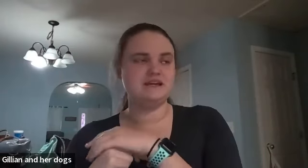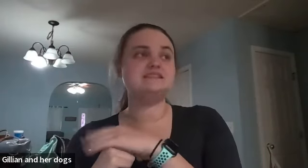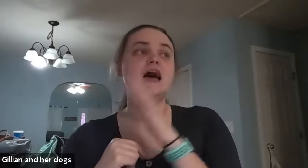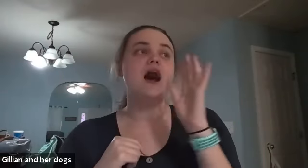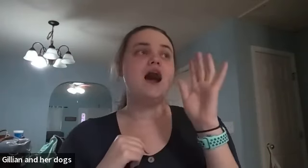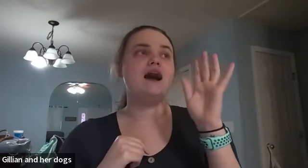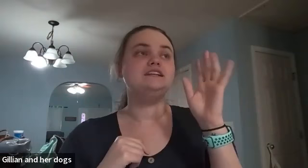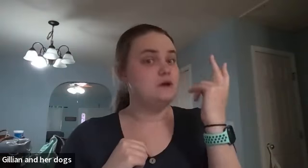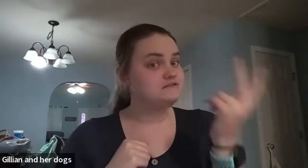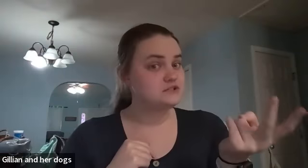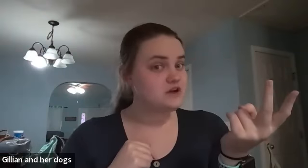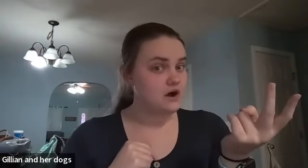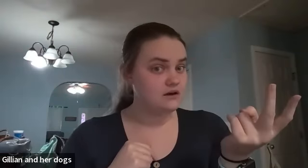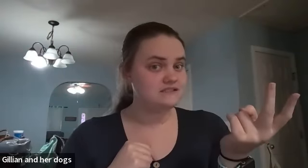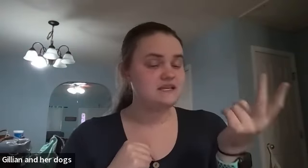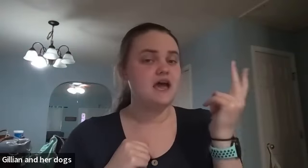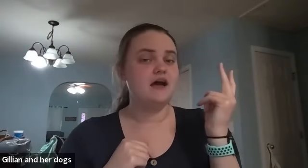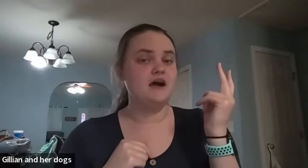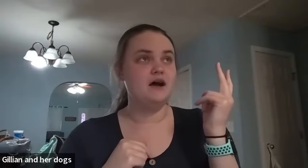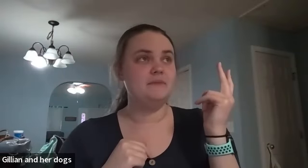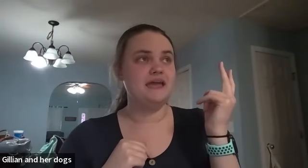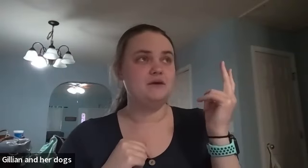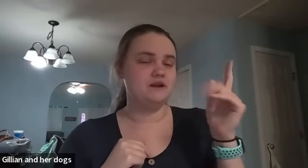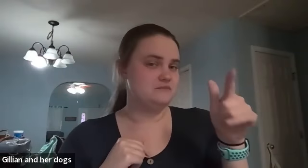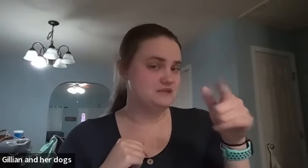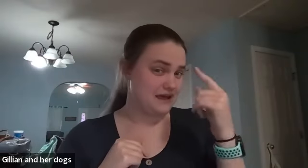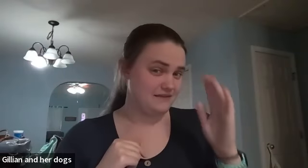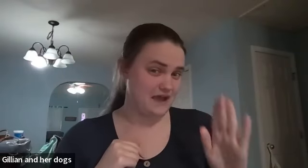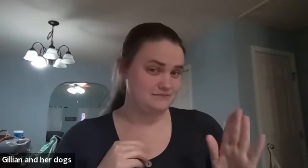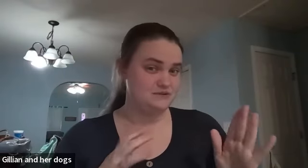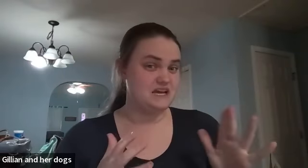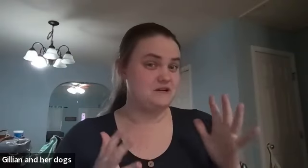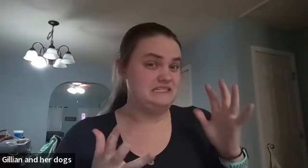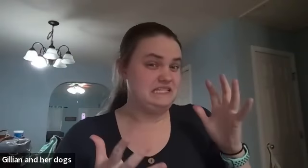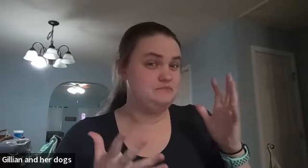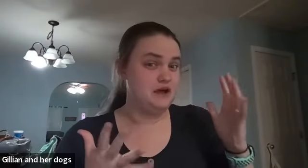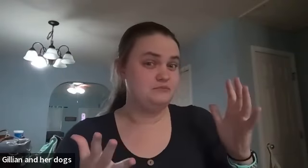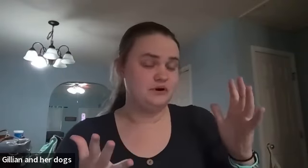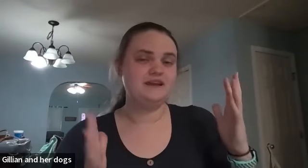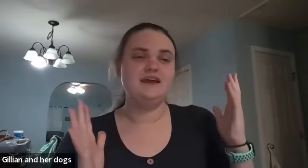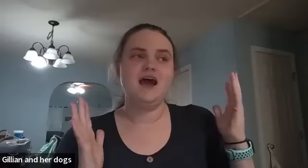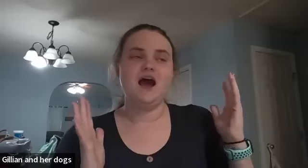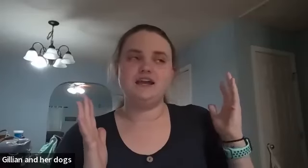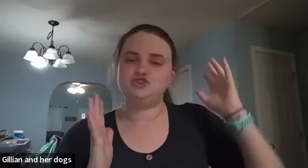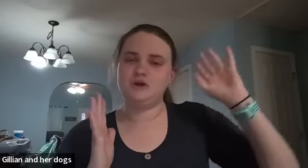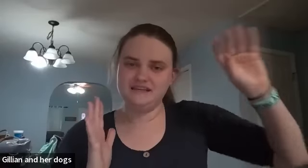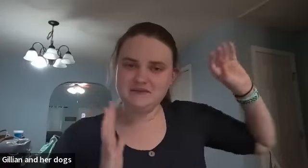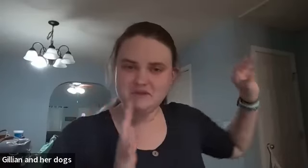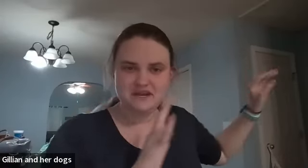us. I do have 2 dogs, and one of them is a black lab. So he's got a very deep, loud bark. I try to keep them in